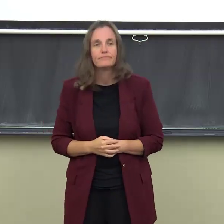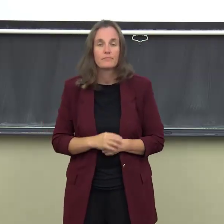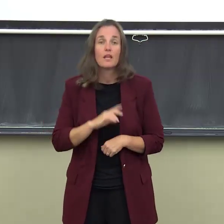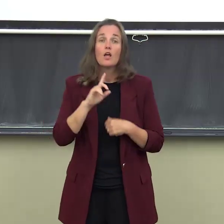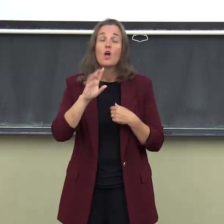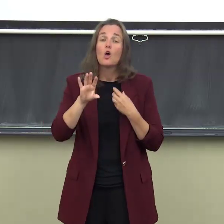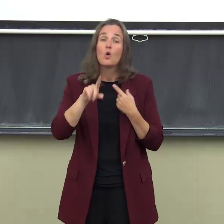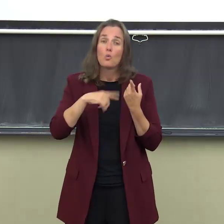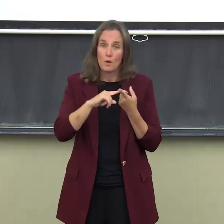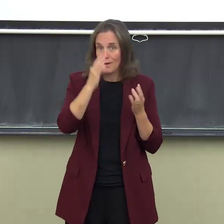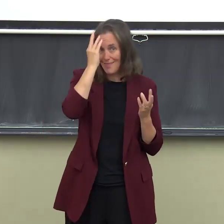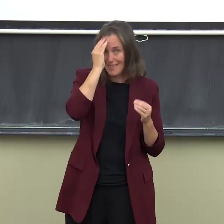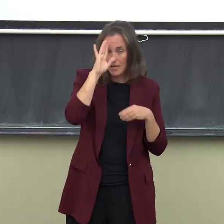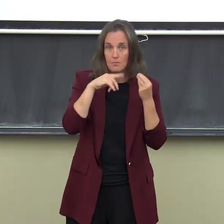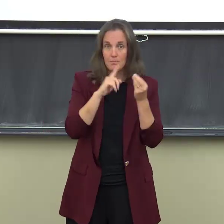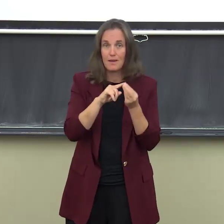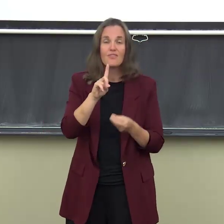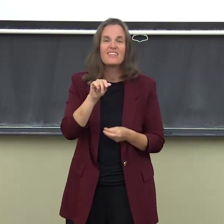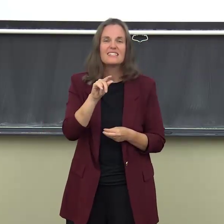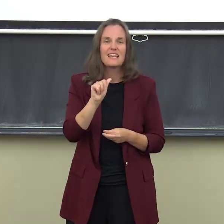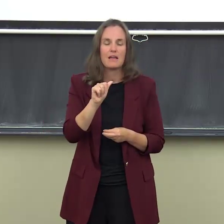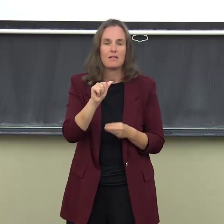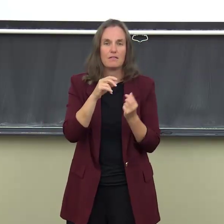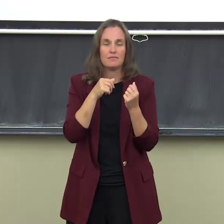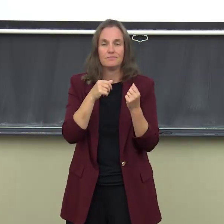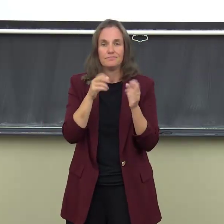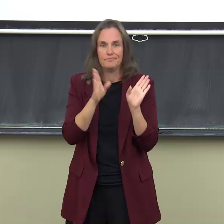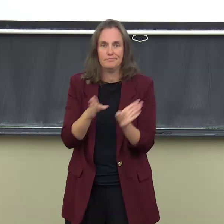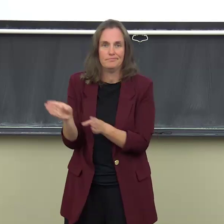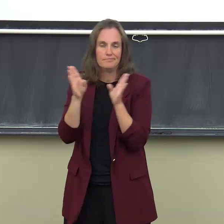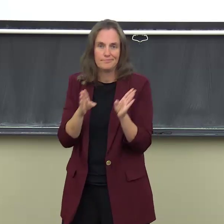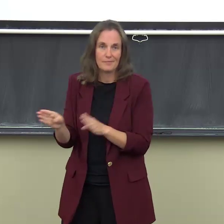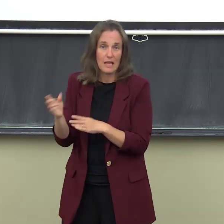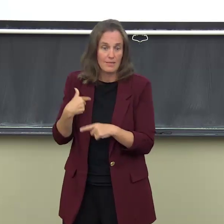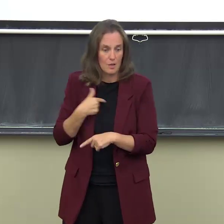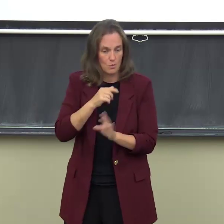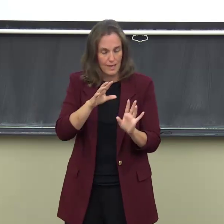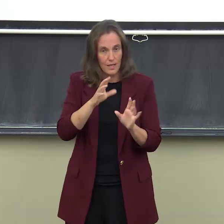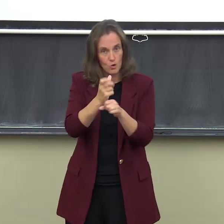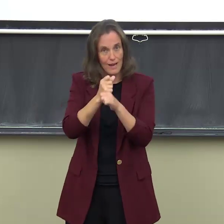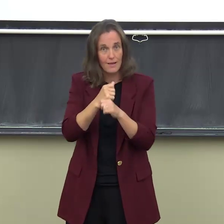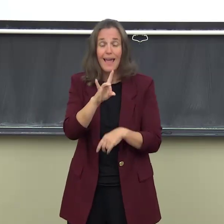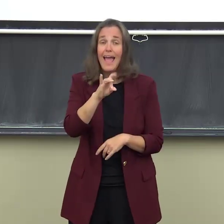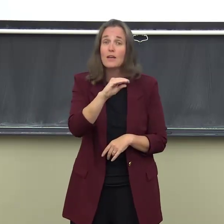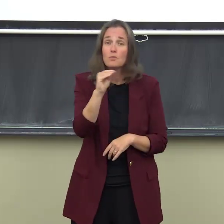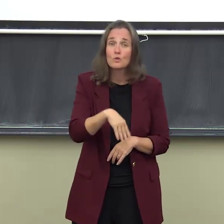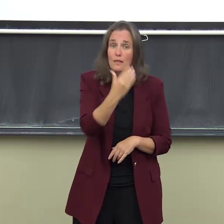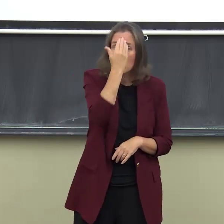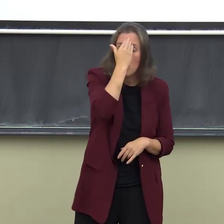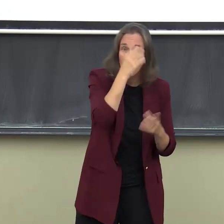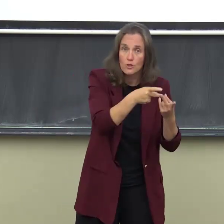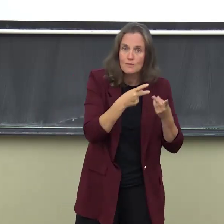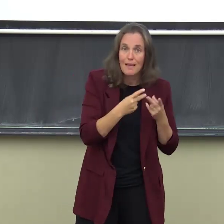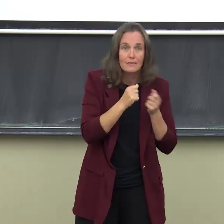about the data, or when I think about the data plot that we created, 80% of the knowledge space